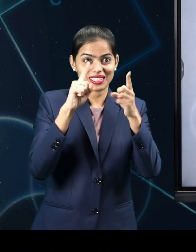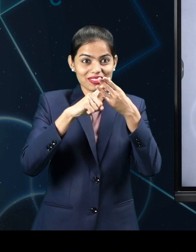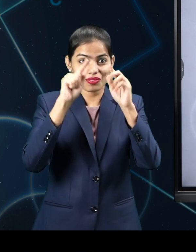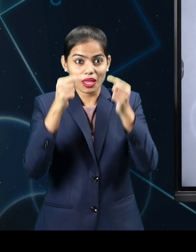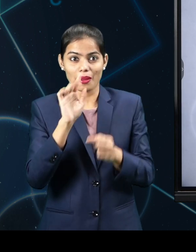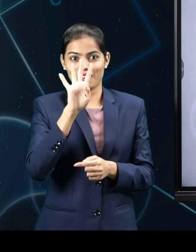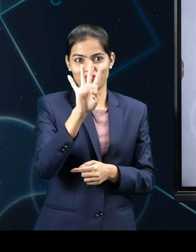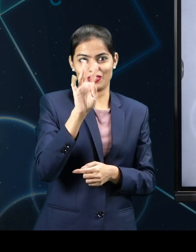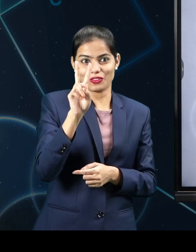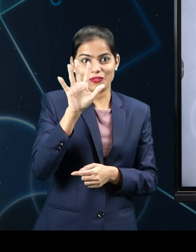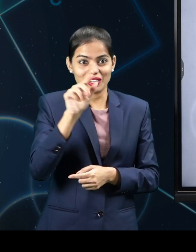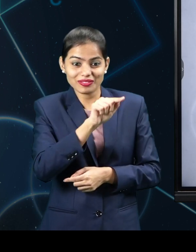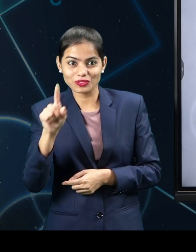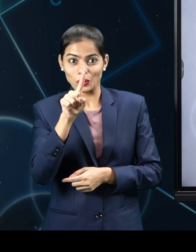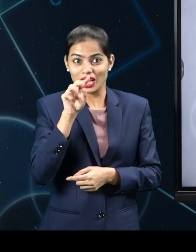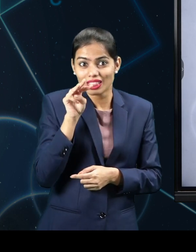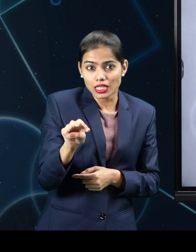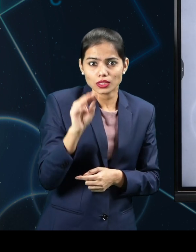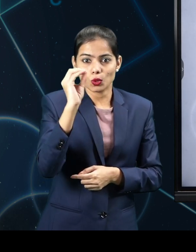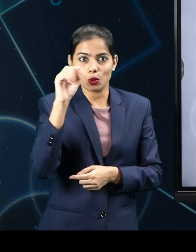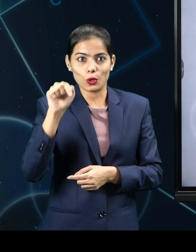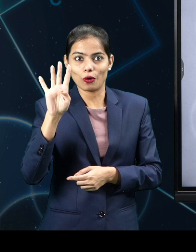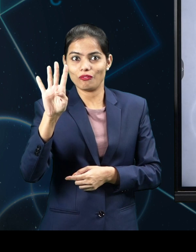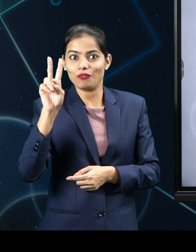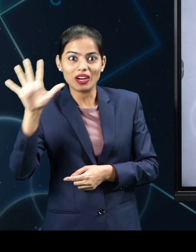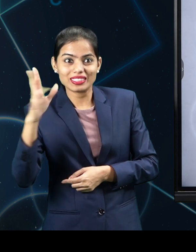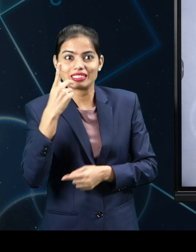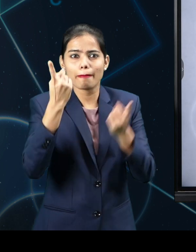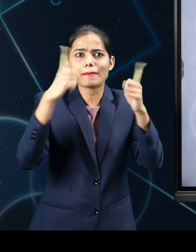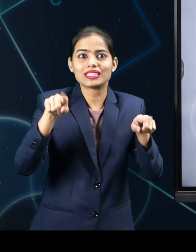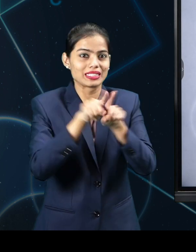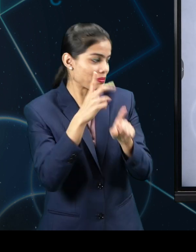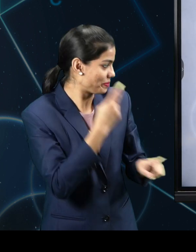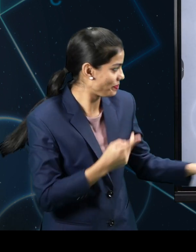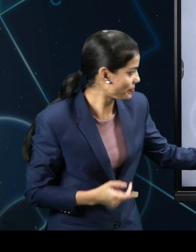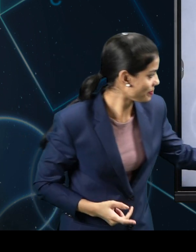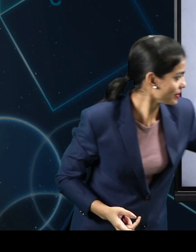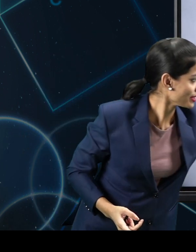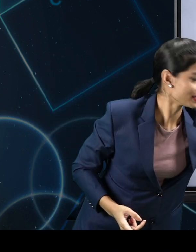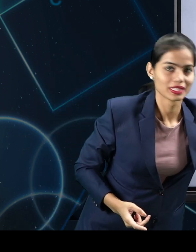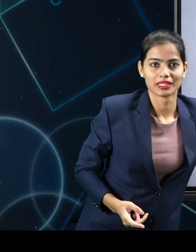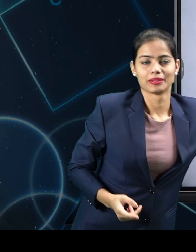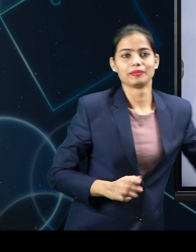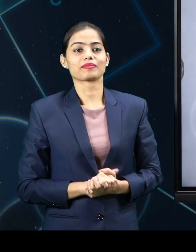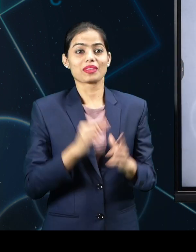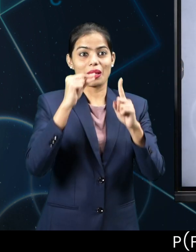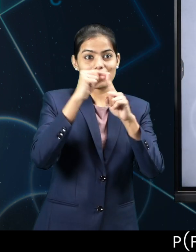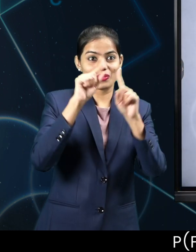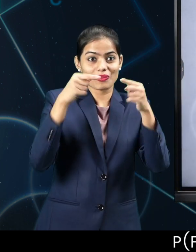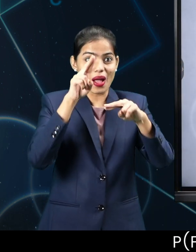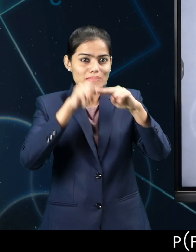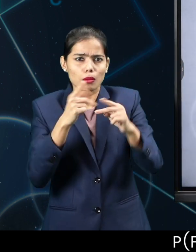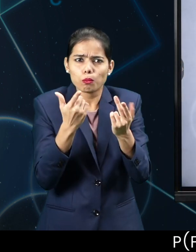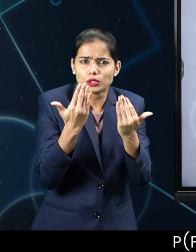P of E is equal to 425 divided by 1000 is equal to 0.425.